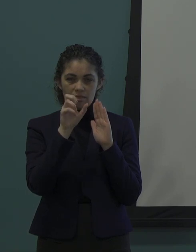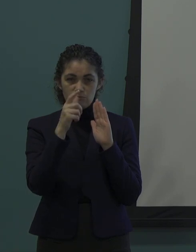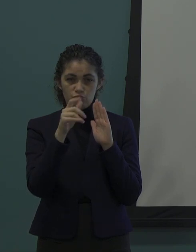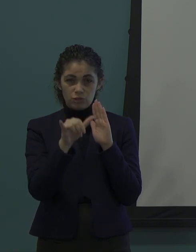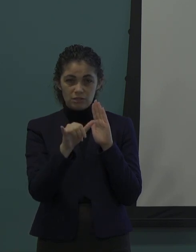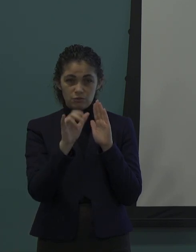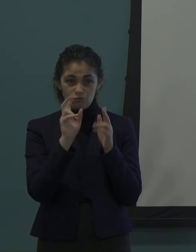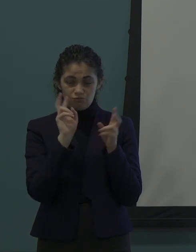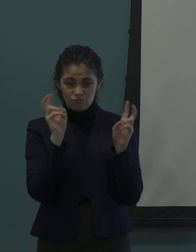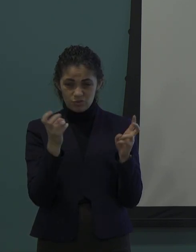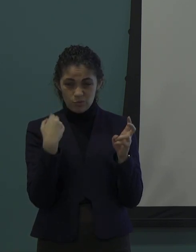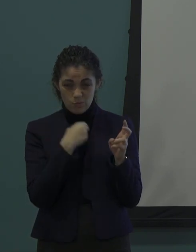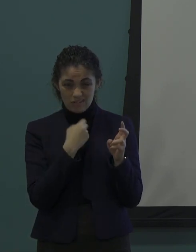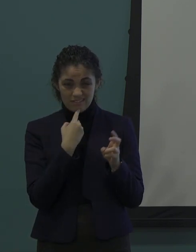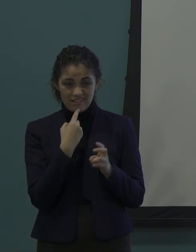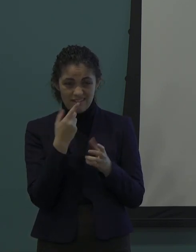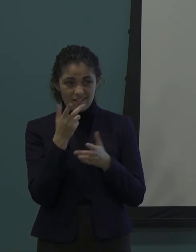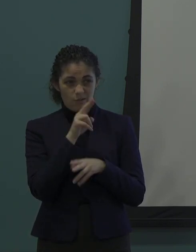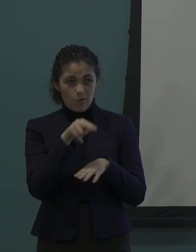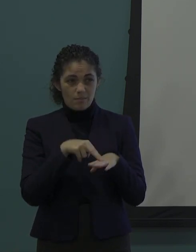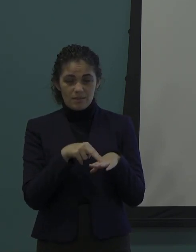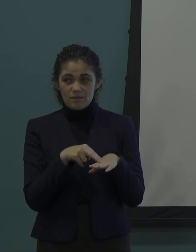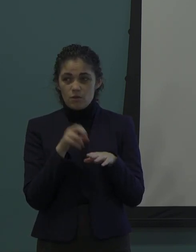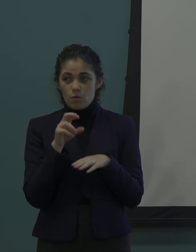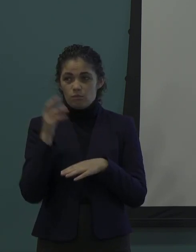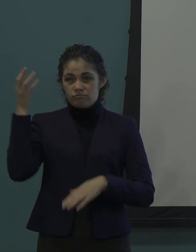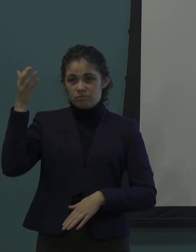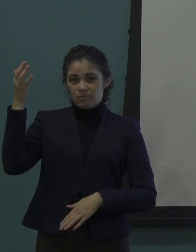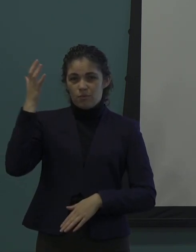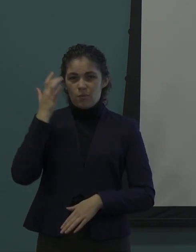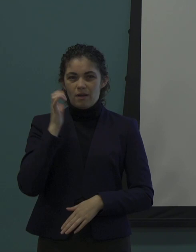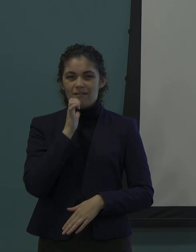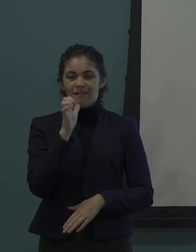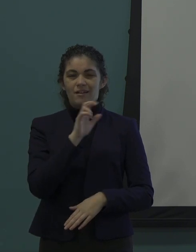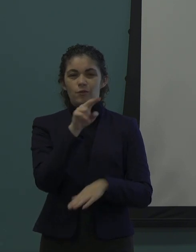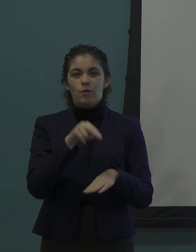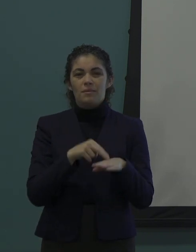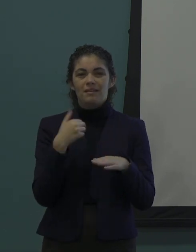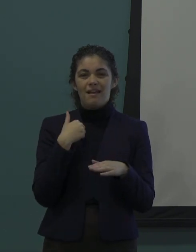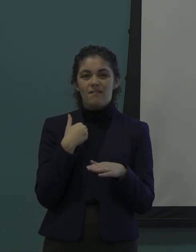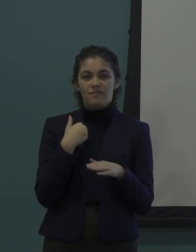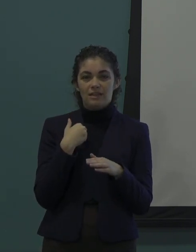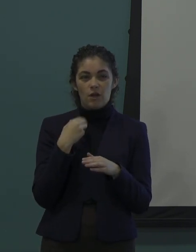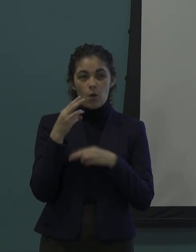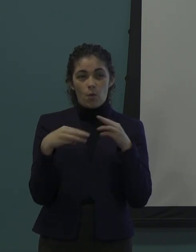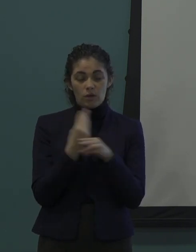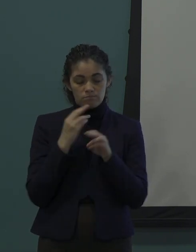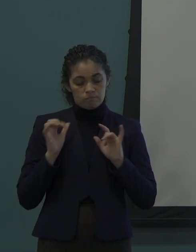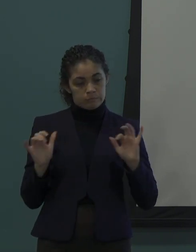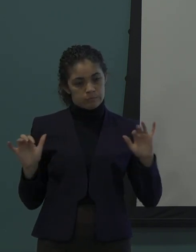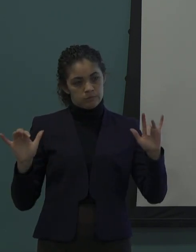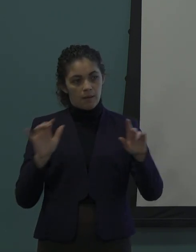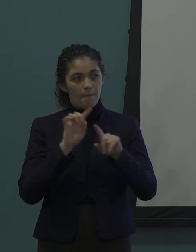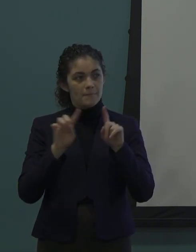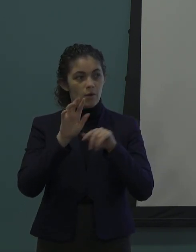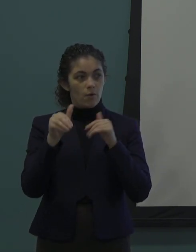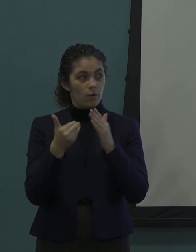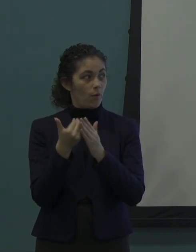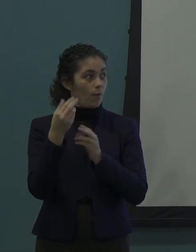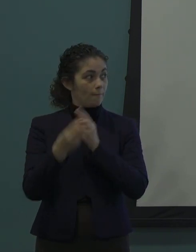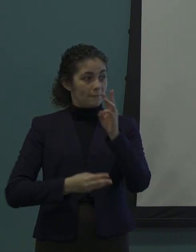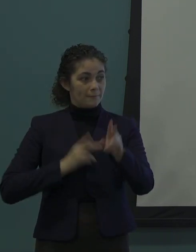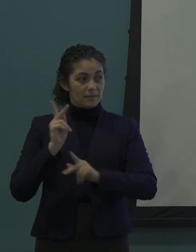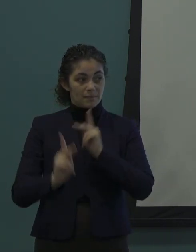talk about in the media or in lay press because we aren't usually having a pandemic, but we want everyone to